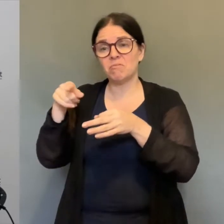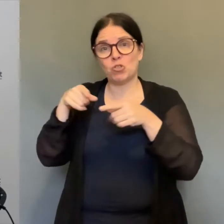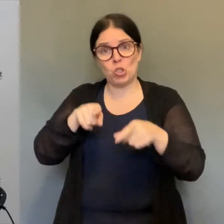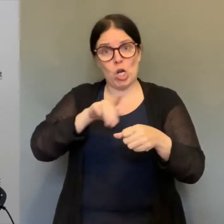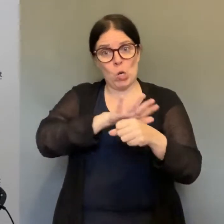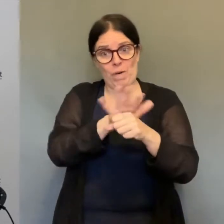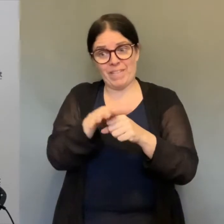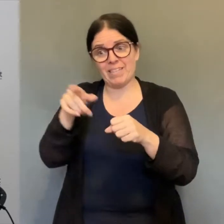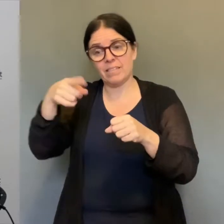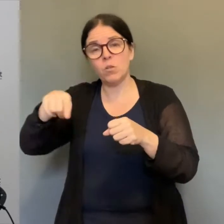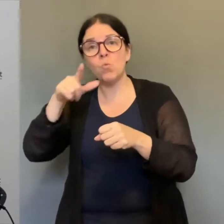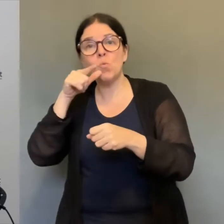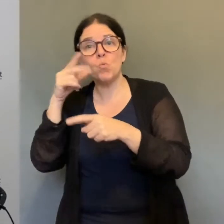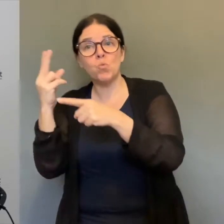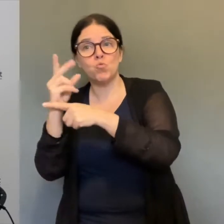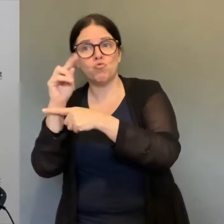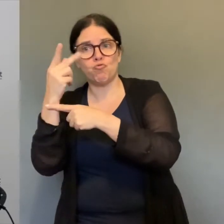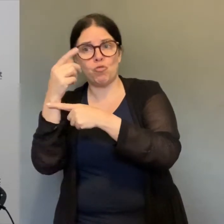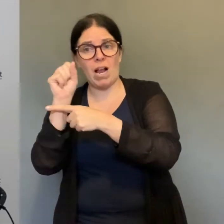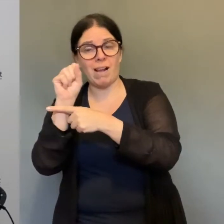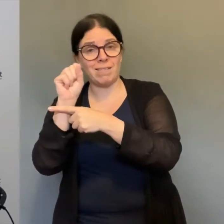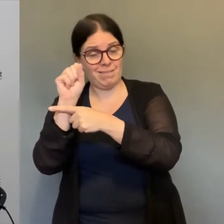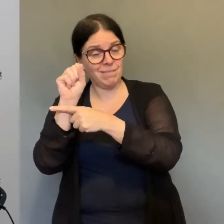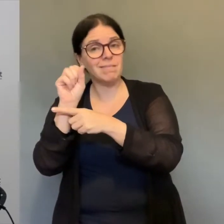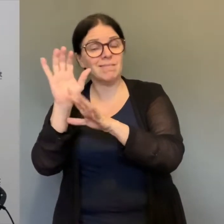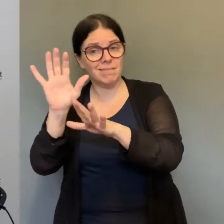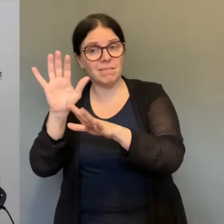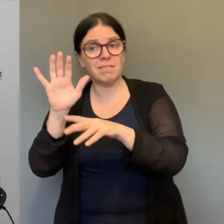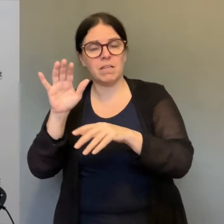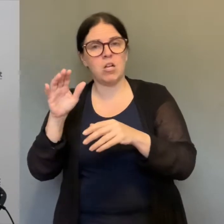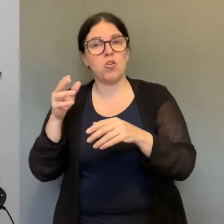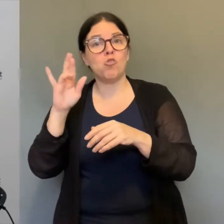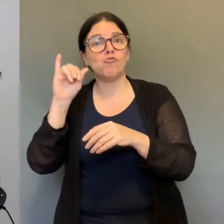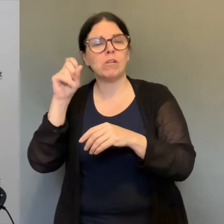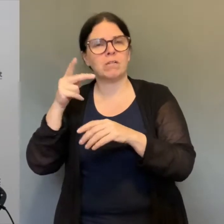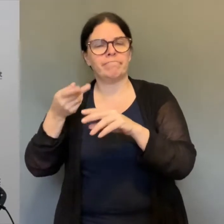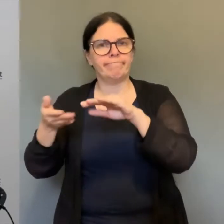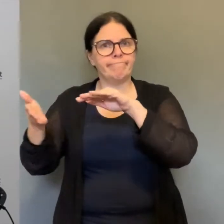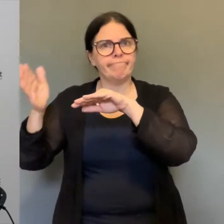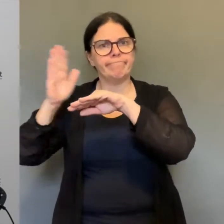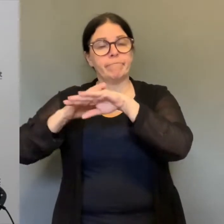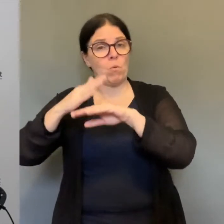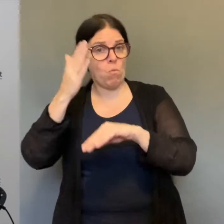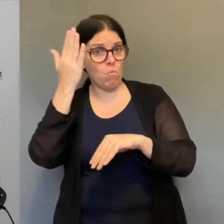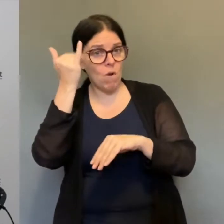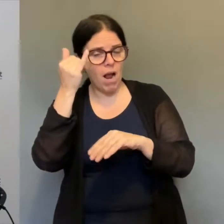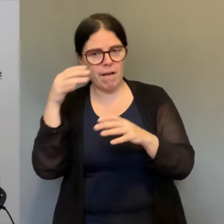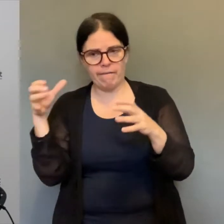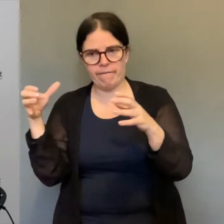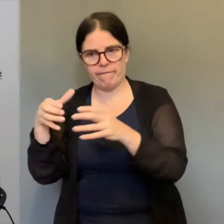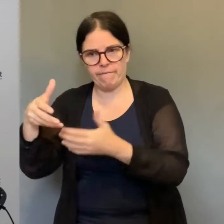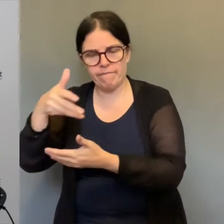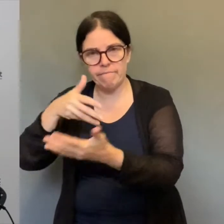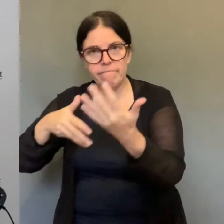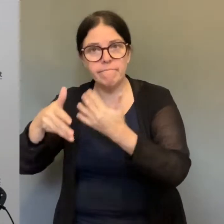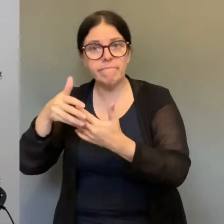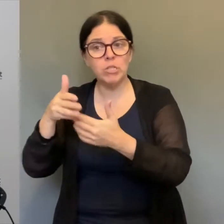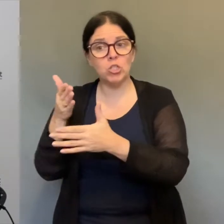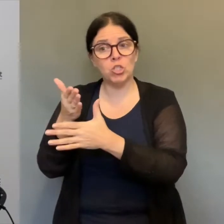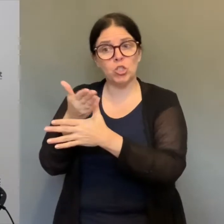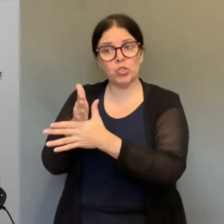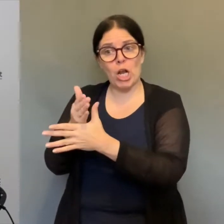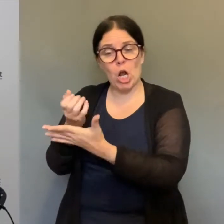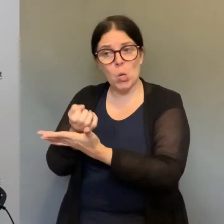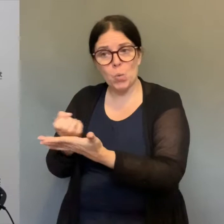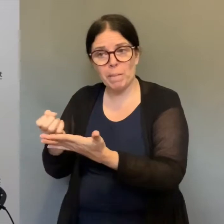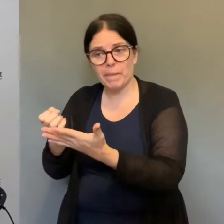impact their breathing, which we know opioid does, and it can have an impact, and combined with COVID-19 can result in more severe